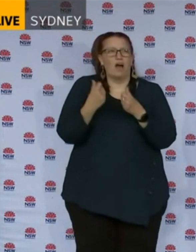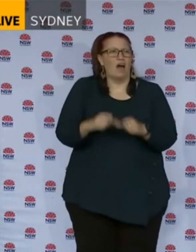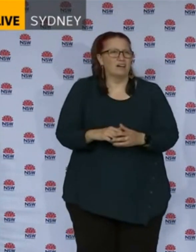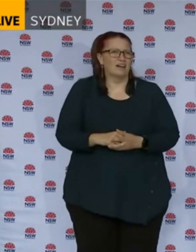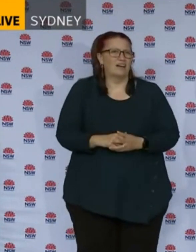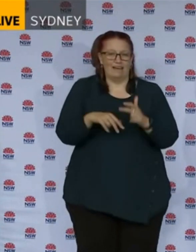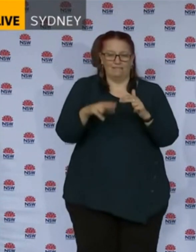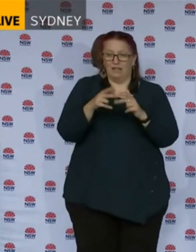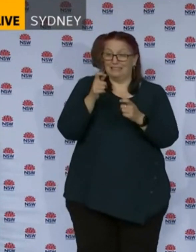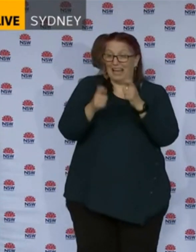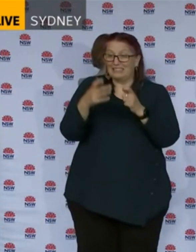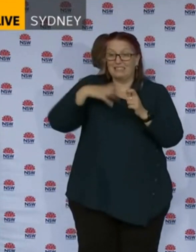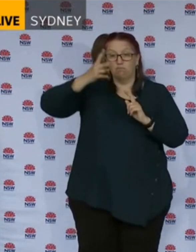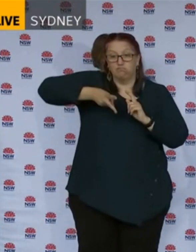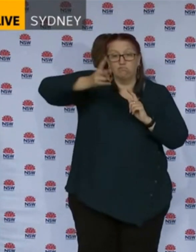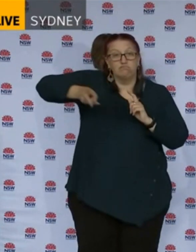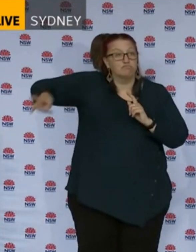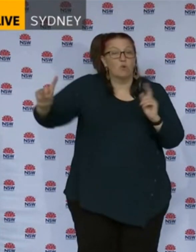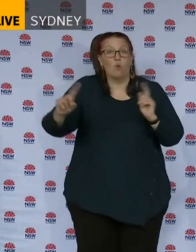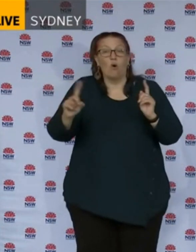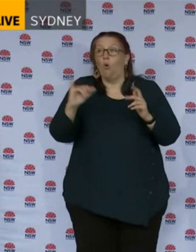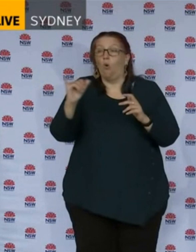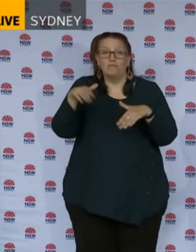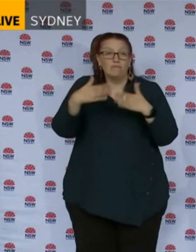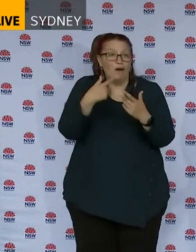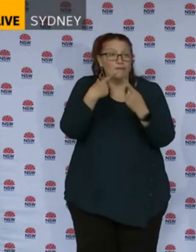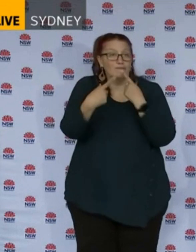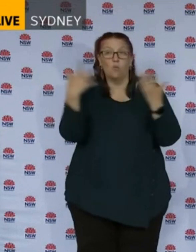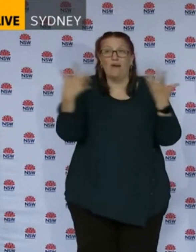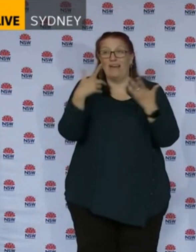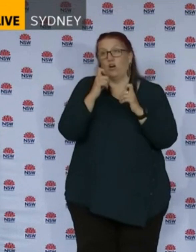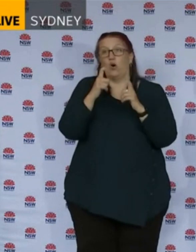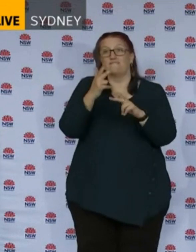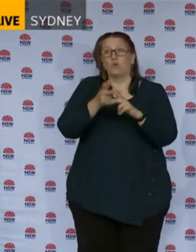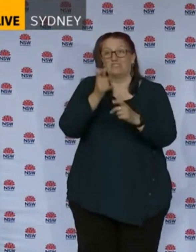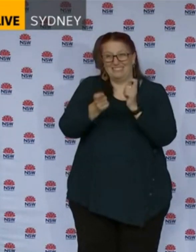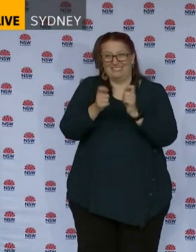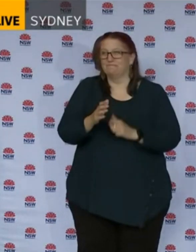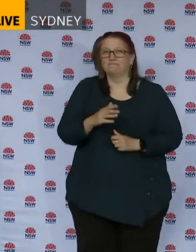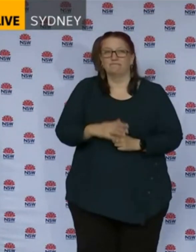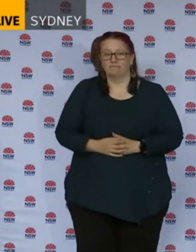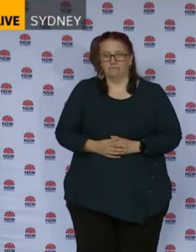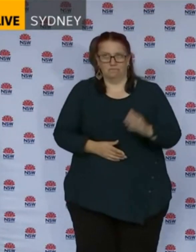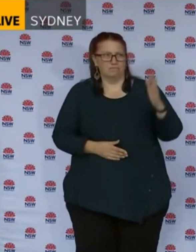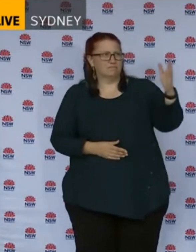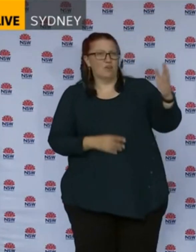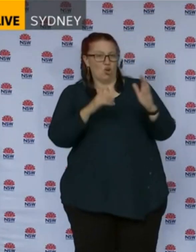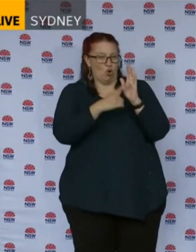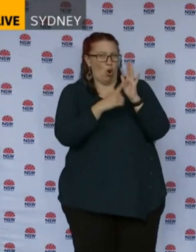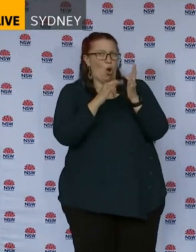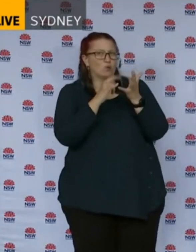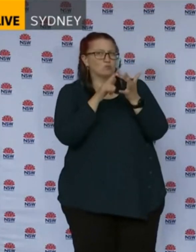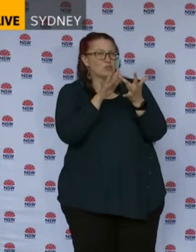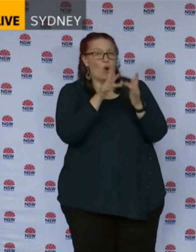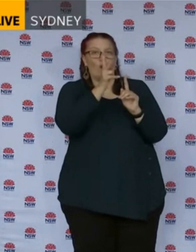where testing needed to be, where that provide advice on testing clinics and other things for them. Do close contacts usually get downgraded to